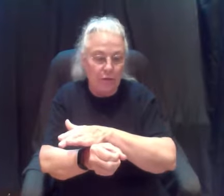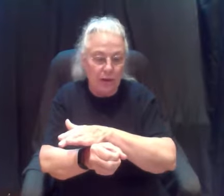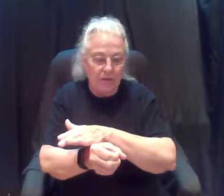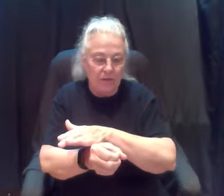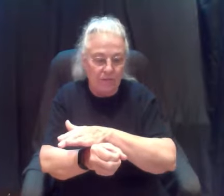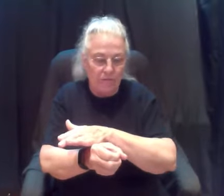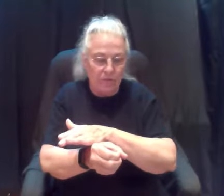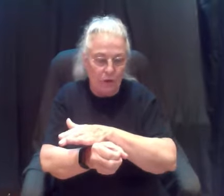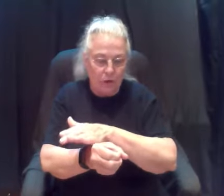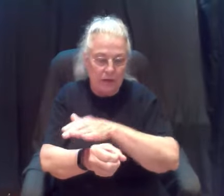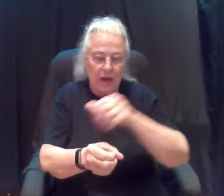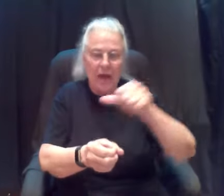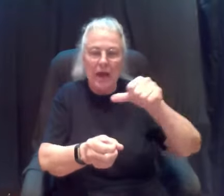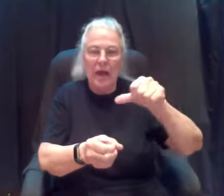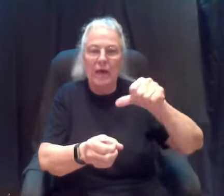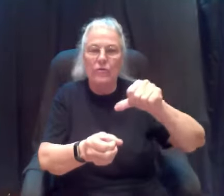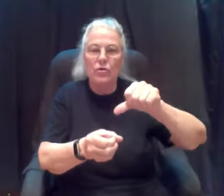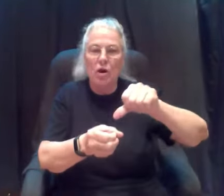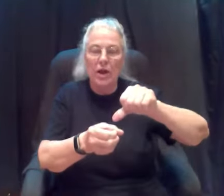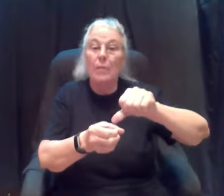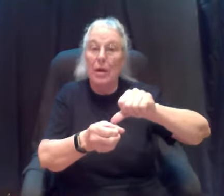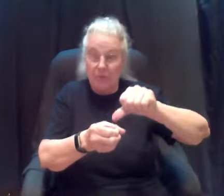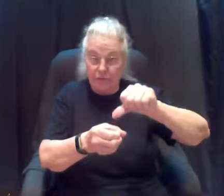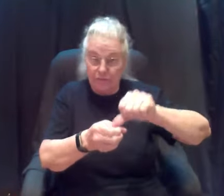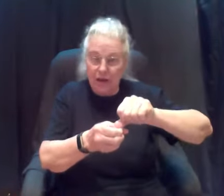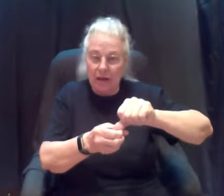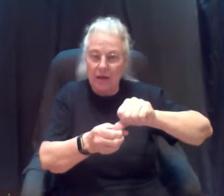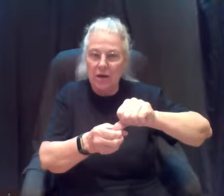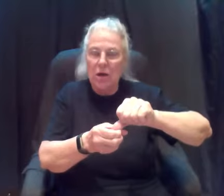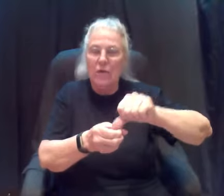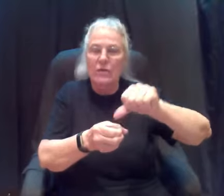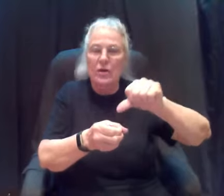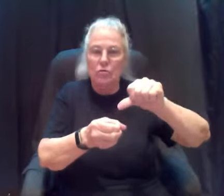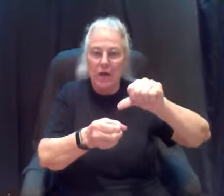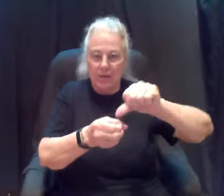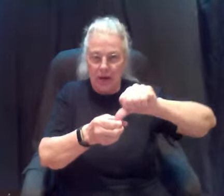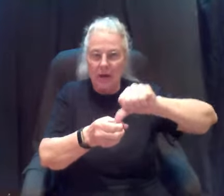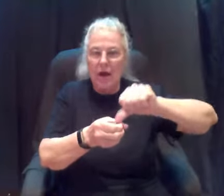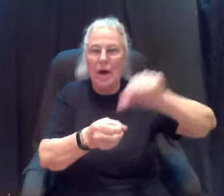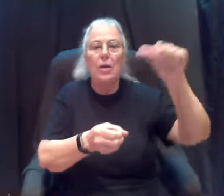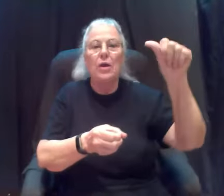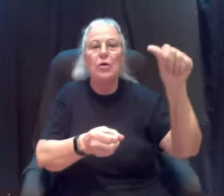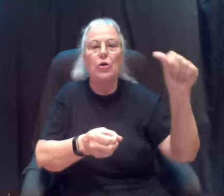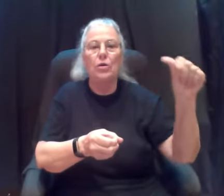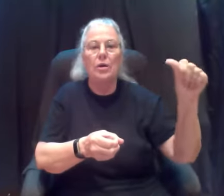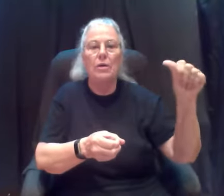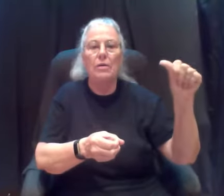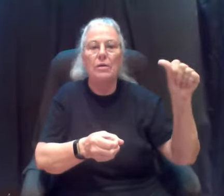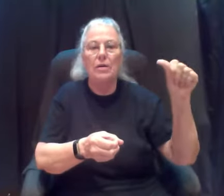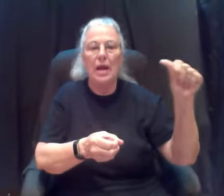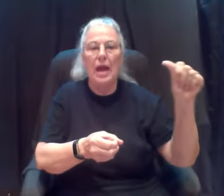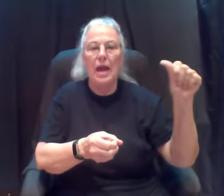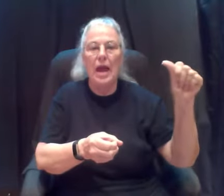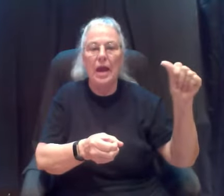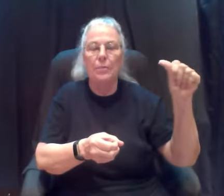be fullness. If you're talking about to fill it, then you take that cup, your a hand